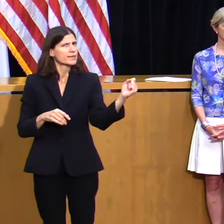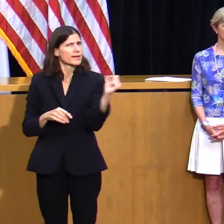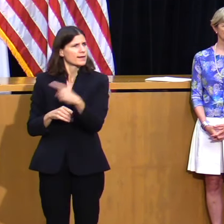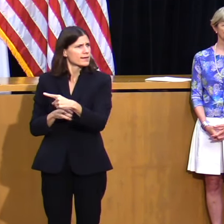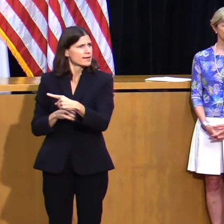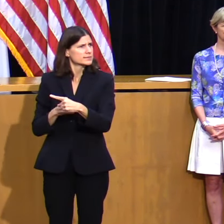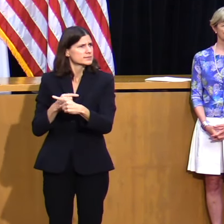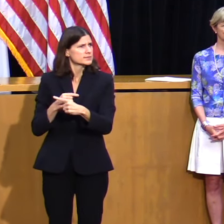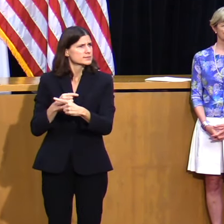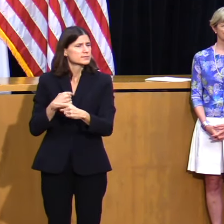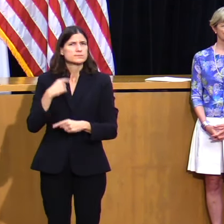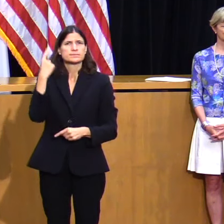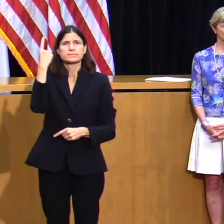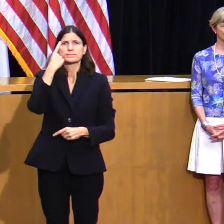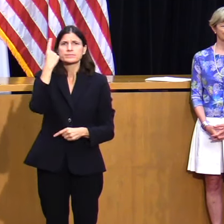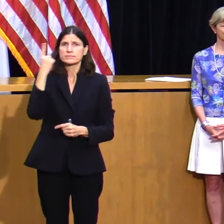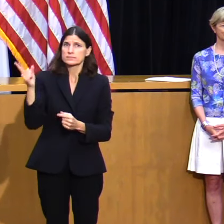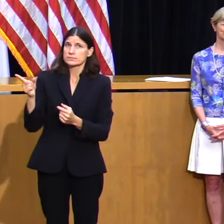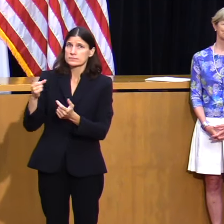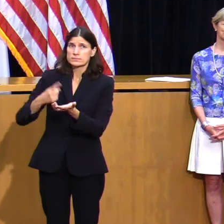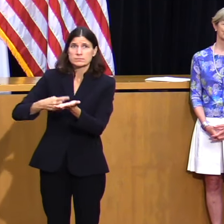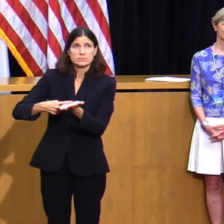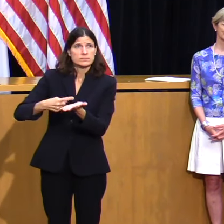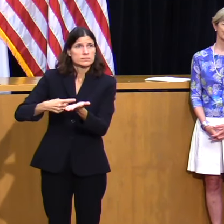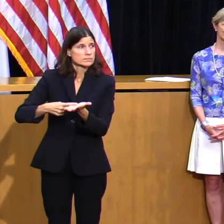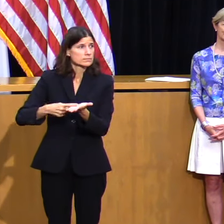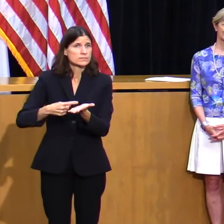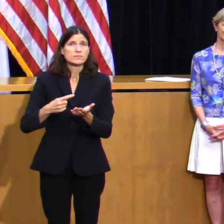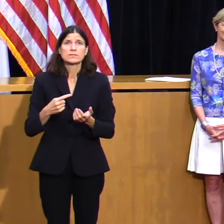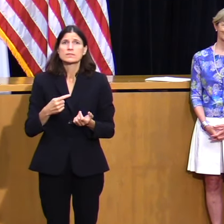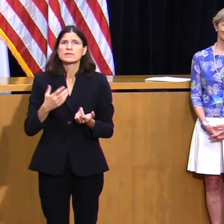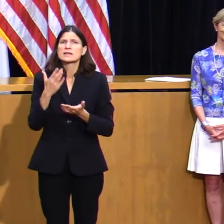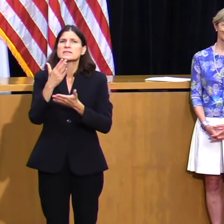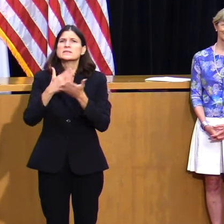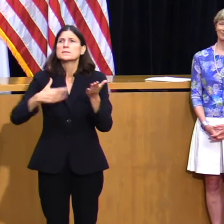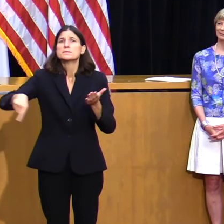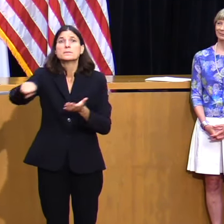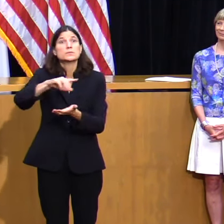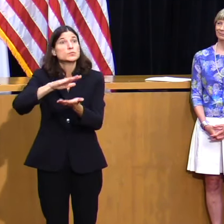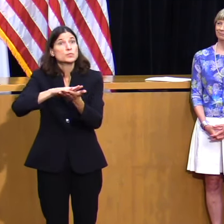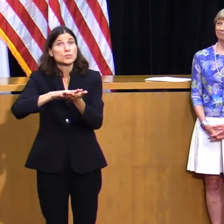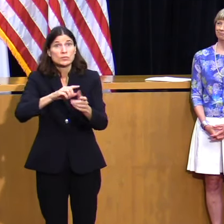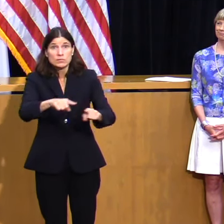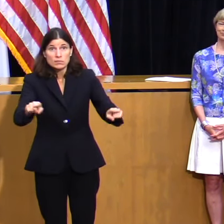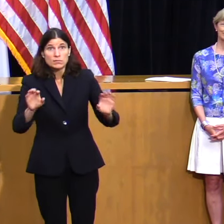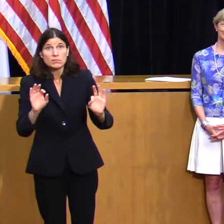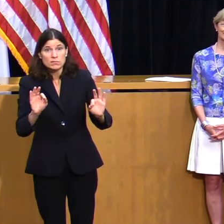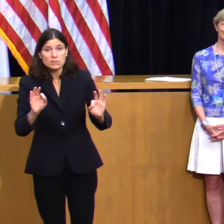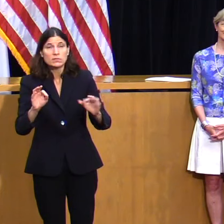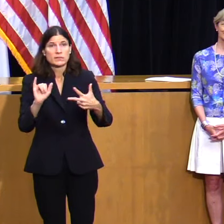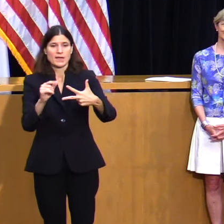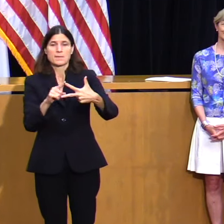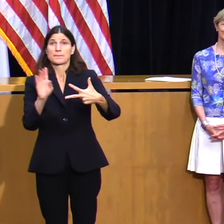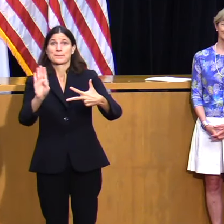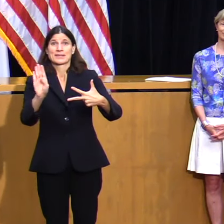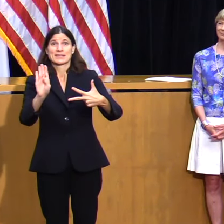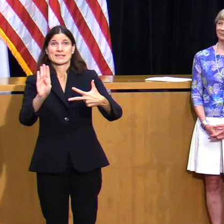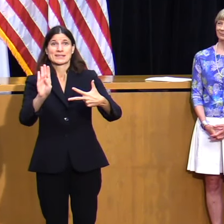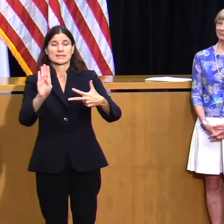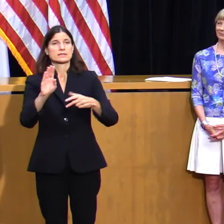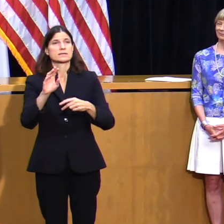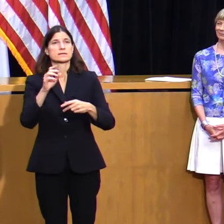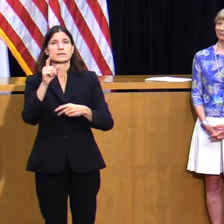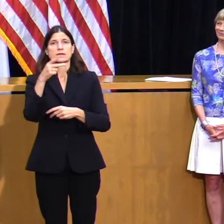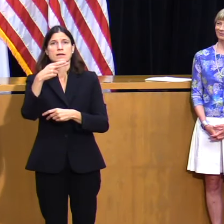sliver of their students, like kindergartners or only special ed students. Do you consider that hybrid, and also does that satisfy you in bringing the kids back